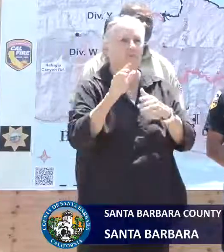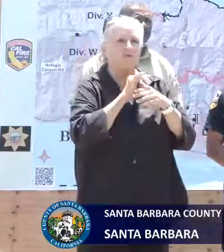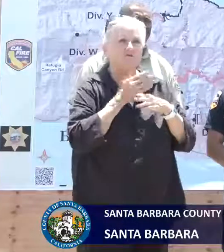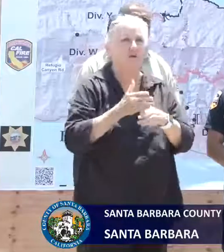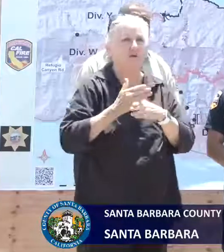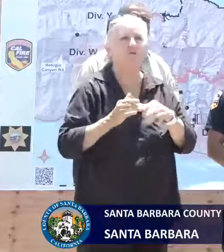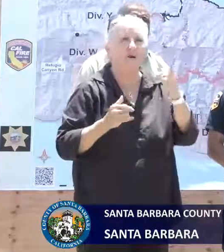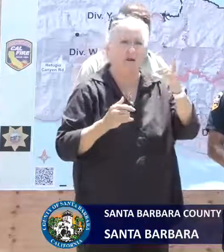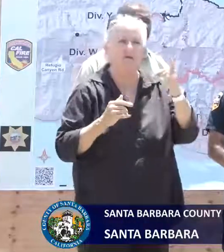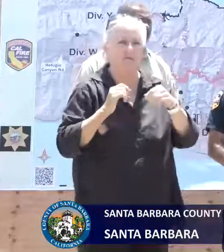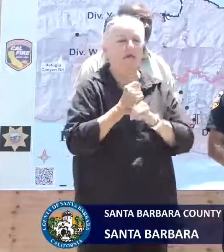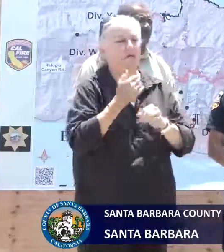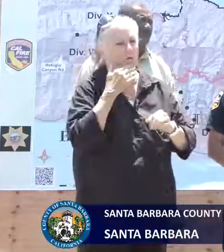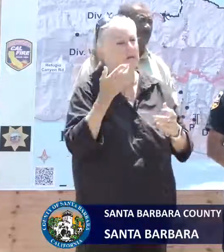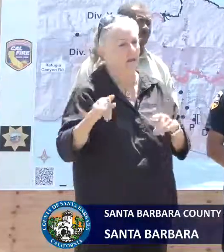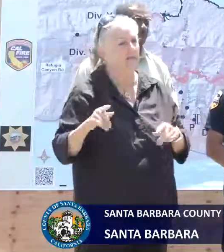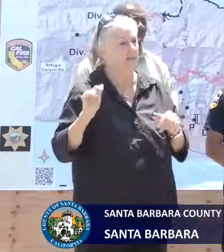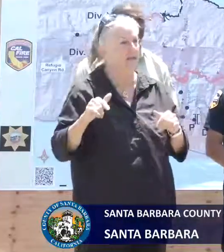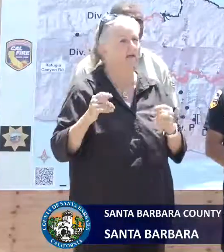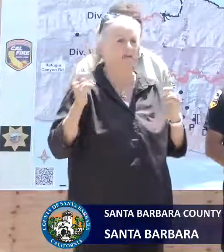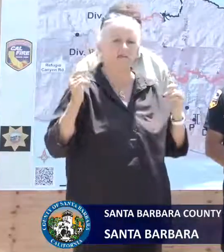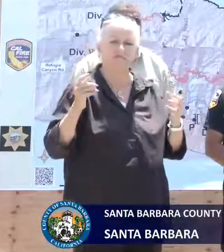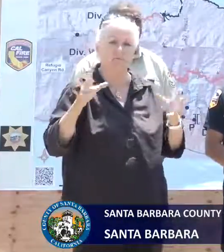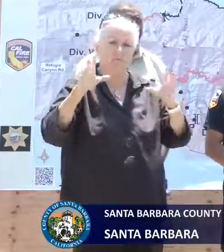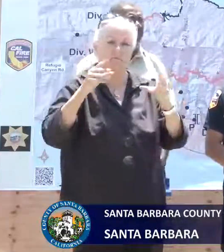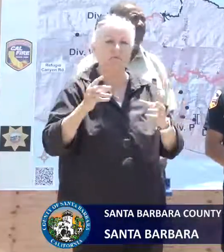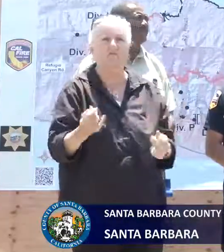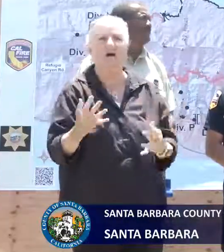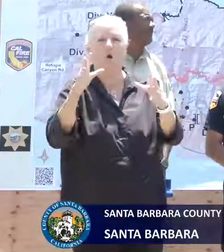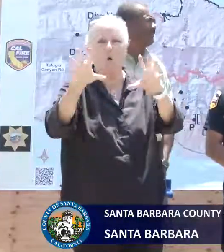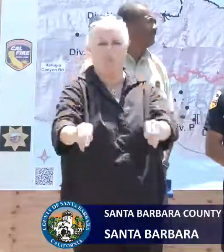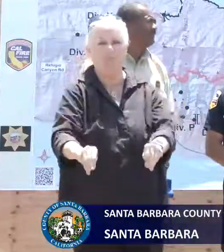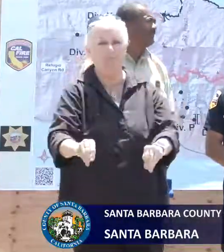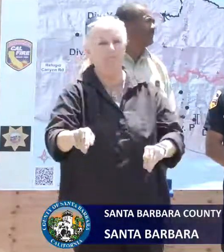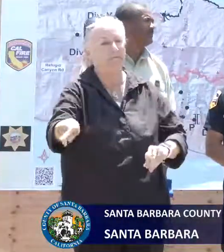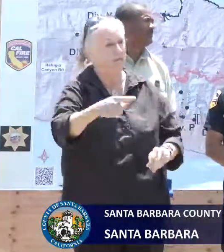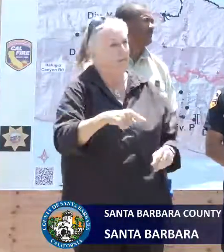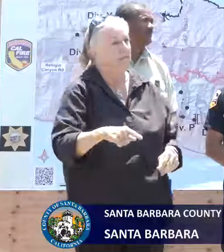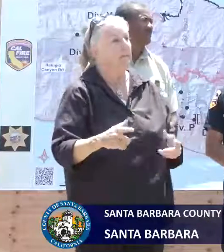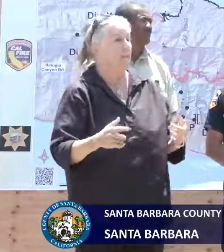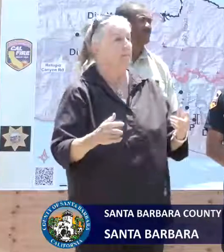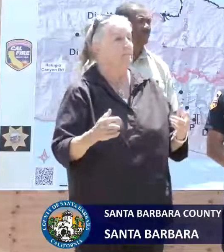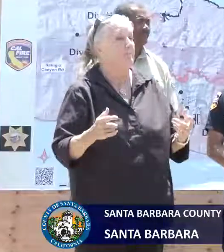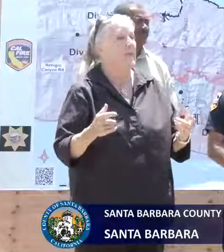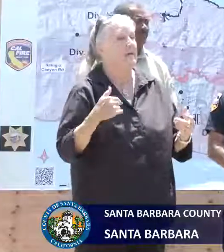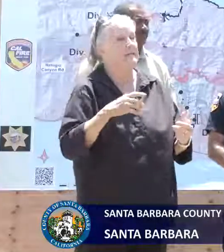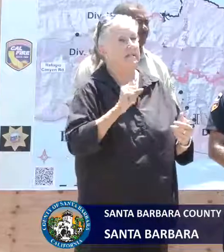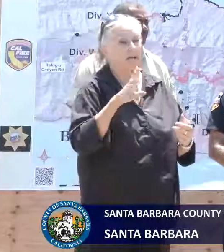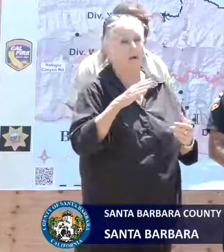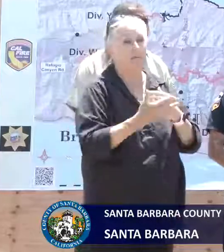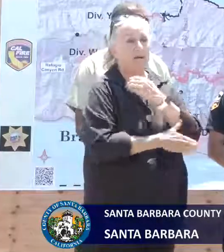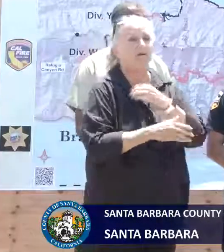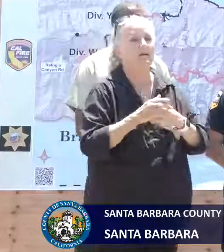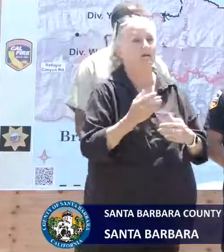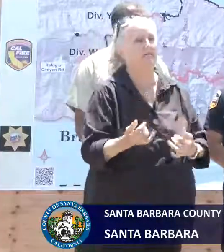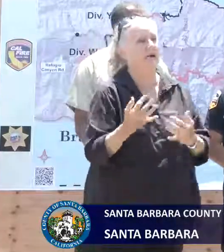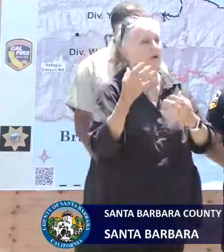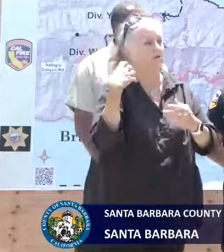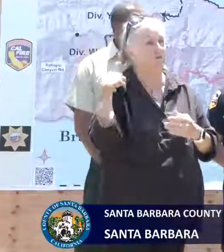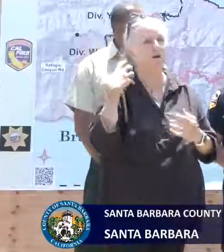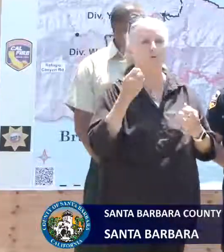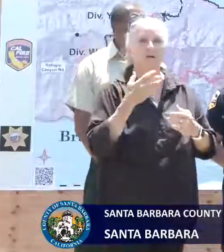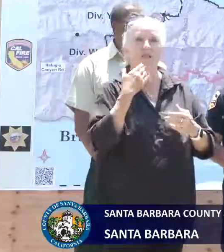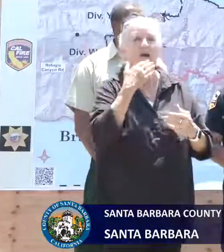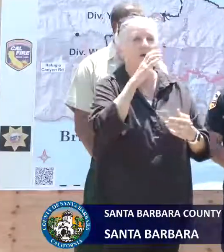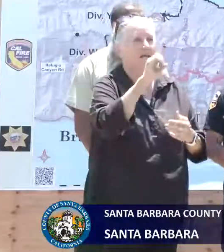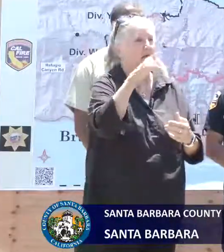and making something really good happen, and that is putting this fire out. As the Santa Barbara County Fire Chief, I want to thank CAL FIRE,